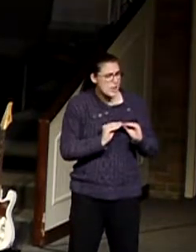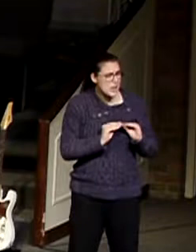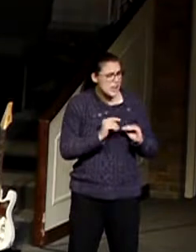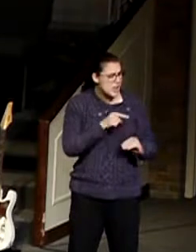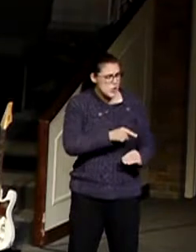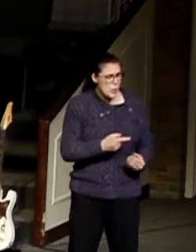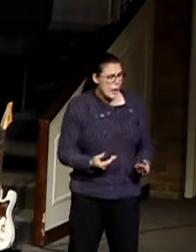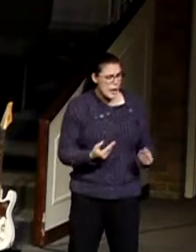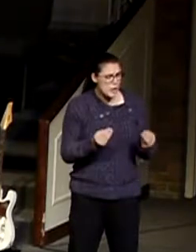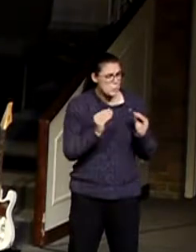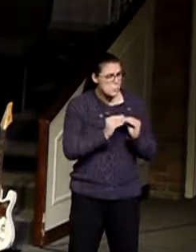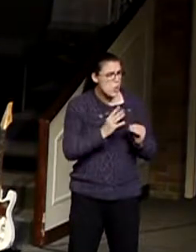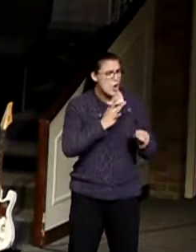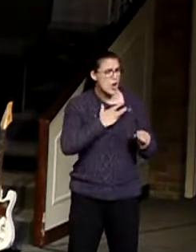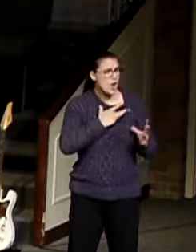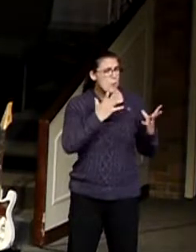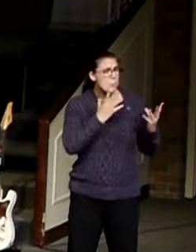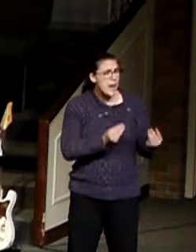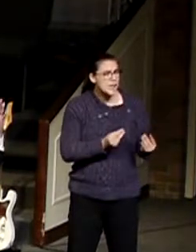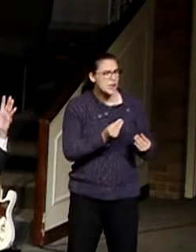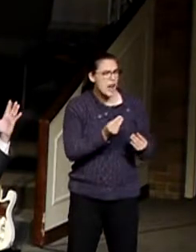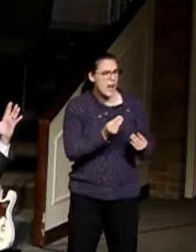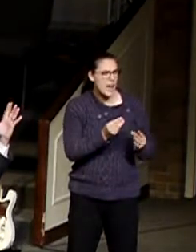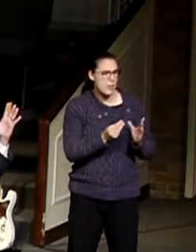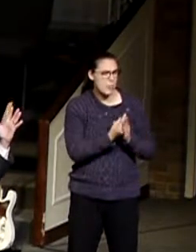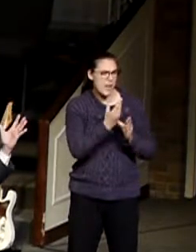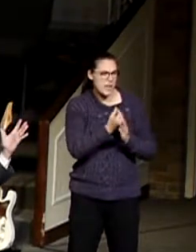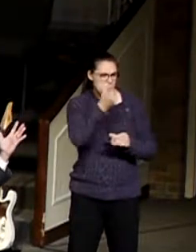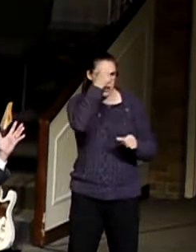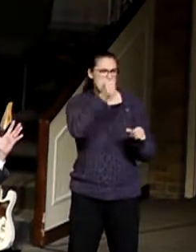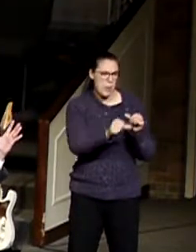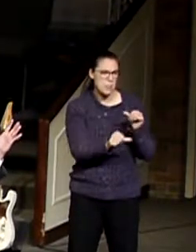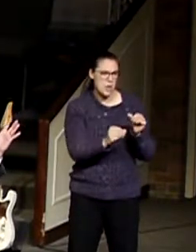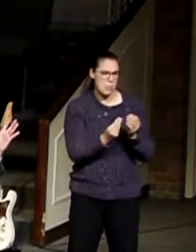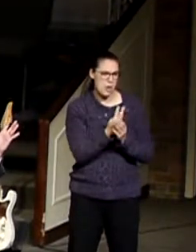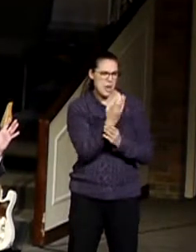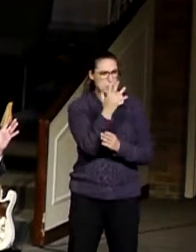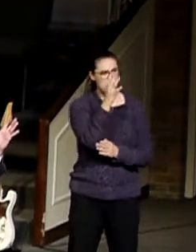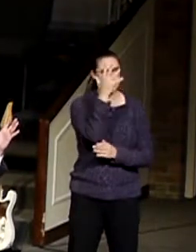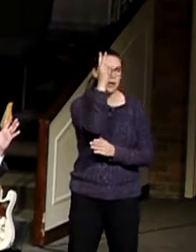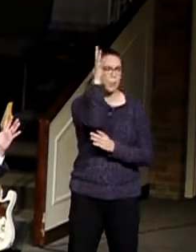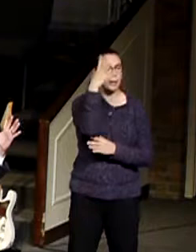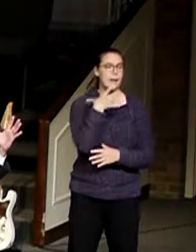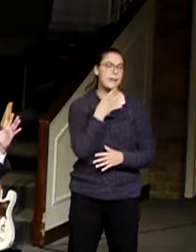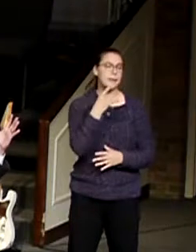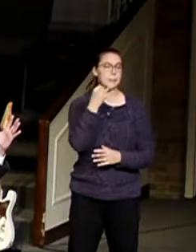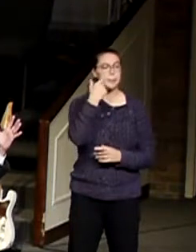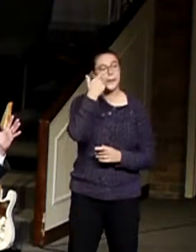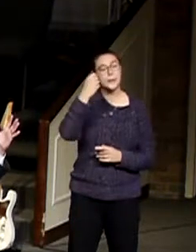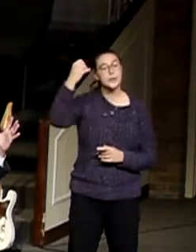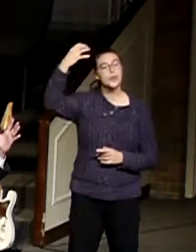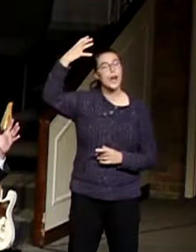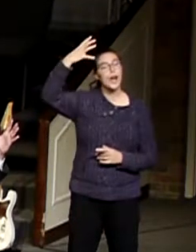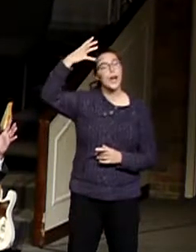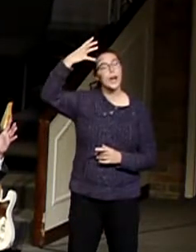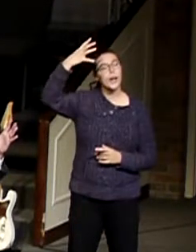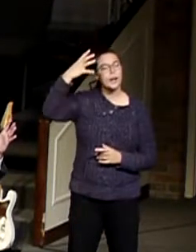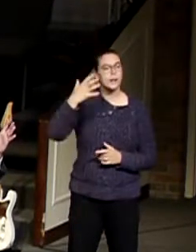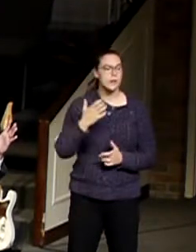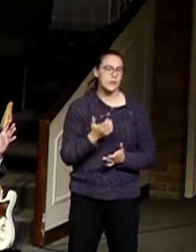You had more compassion on a plant." Remember that? The plant grows up, and man, he likes the plant because it brings him shade. God help